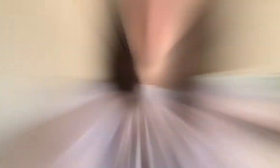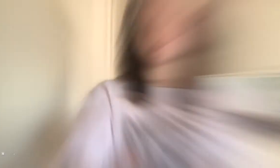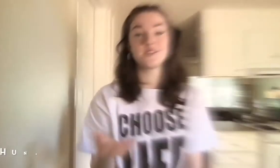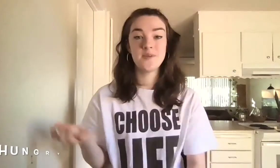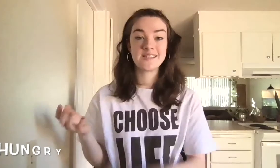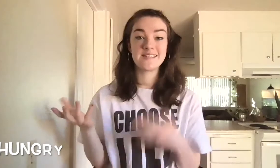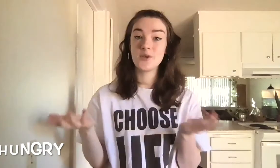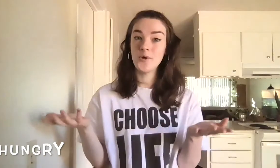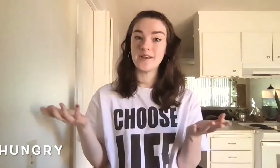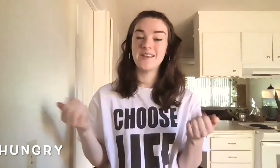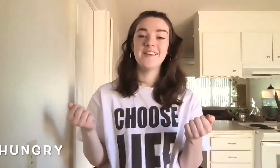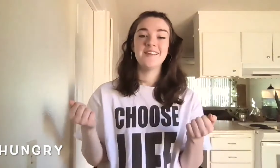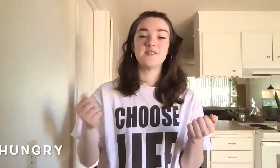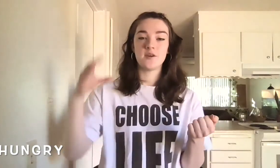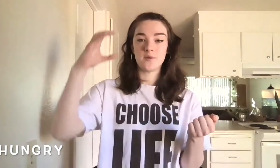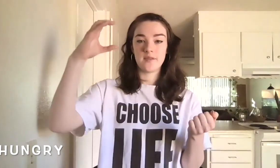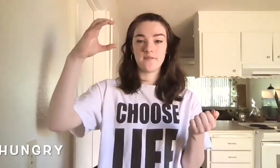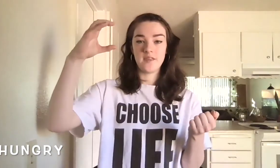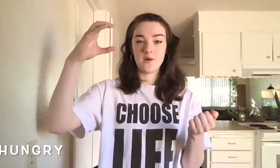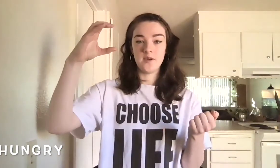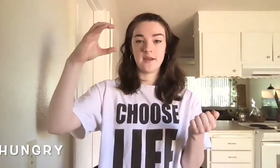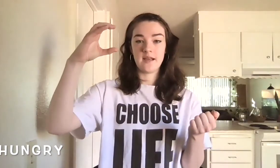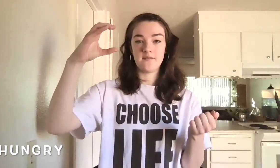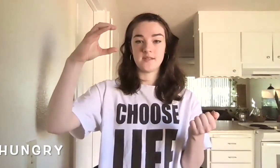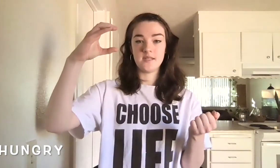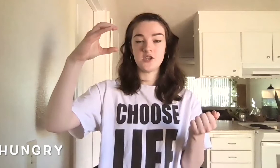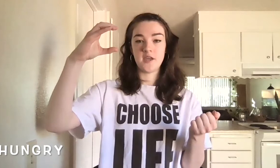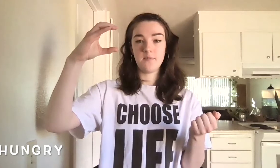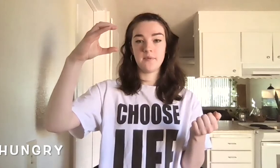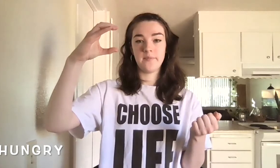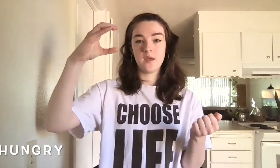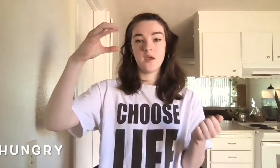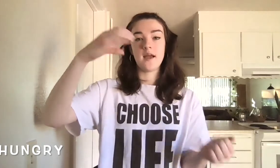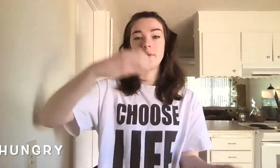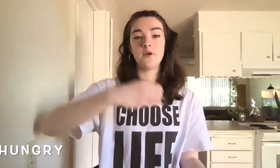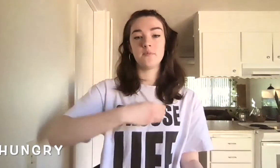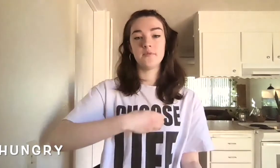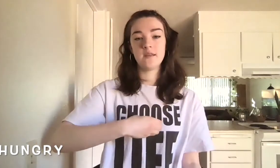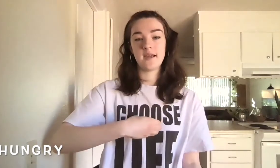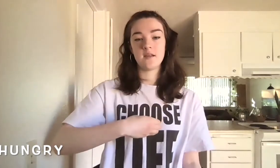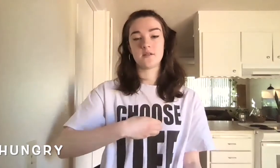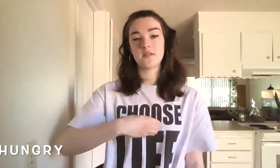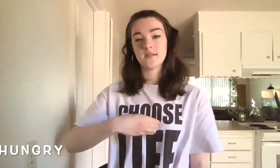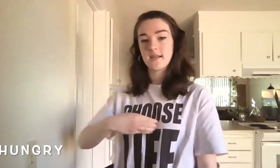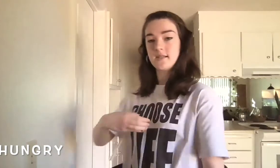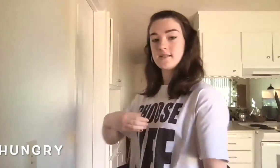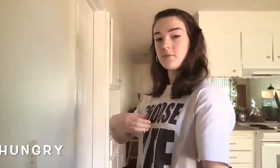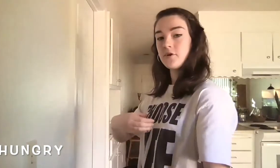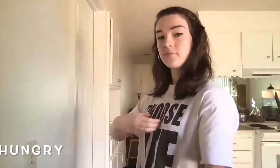So next is hungry. So for that, we're going to have a C shape, and then we're going to bring that, I'll turn to the side so you can see, we're going to bring